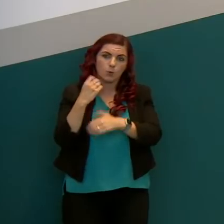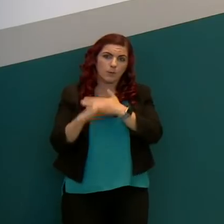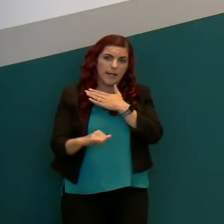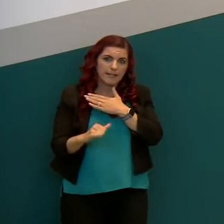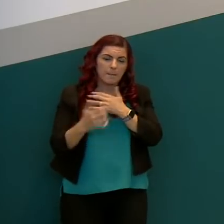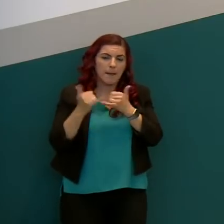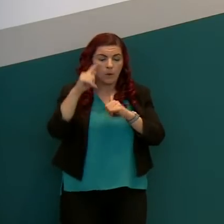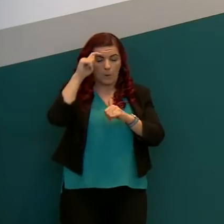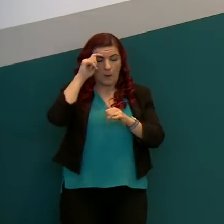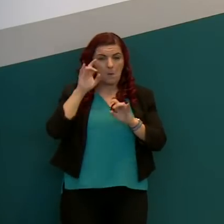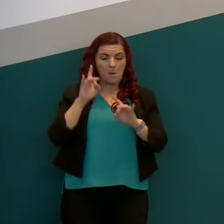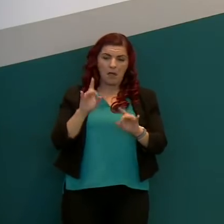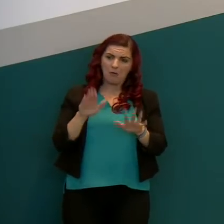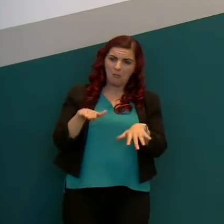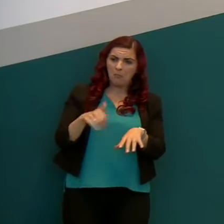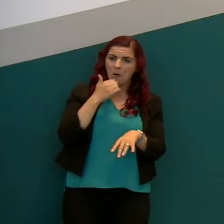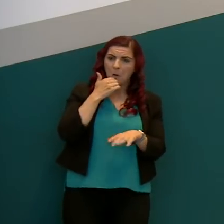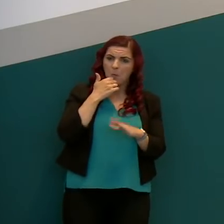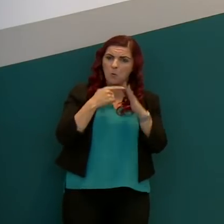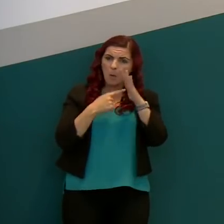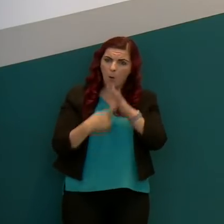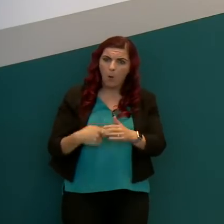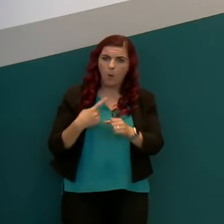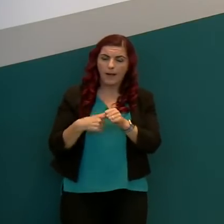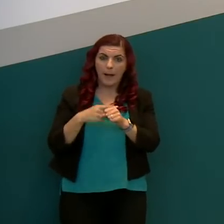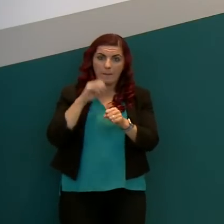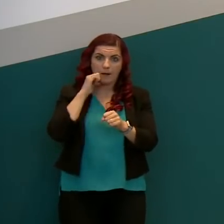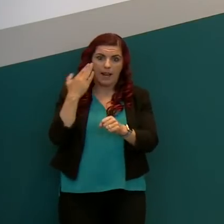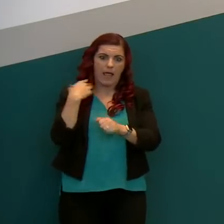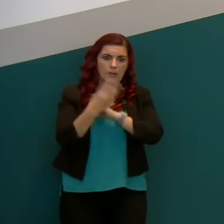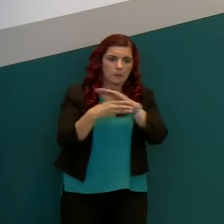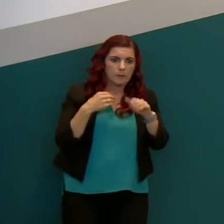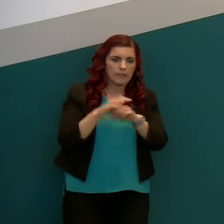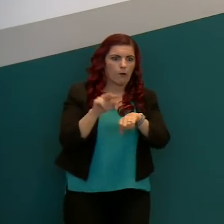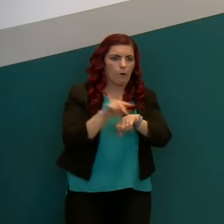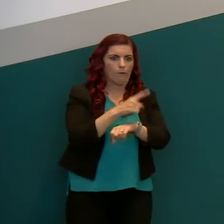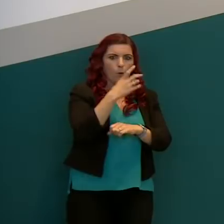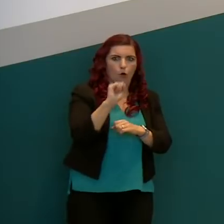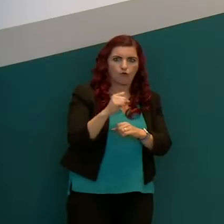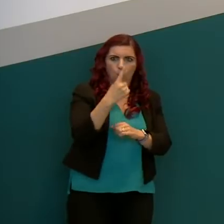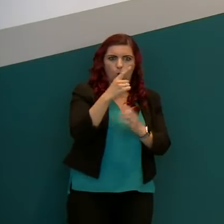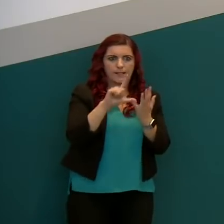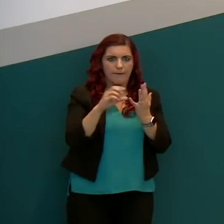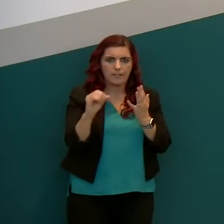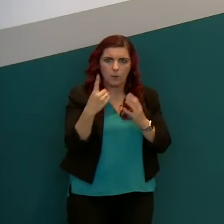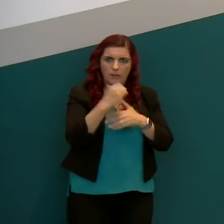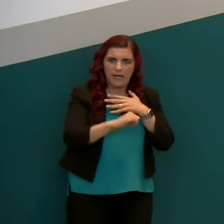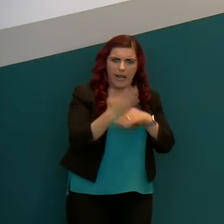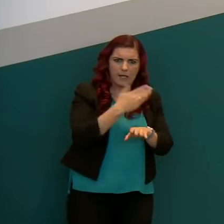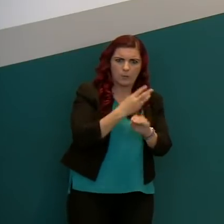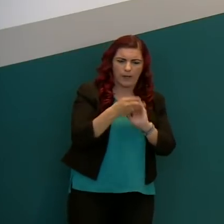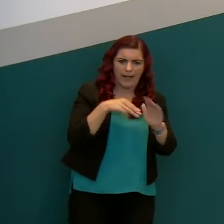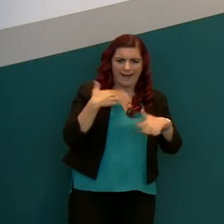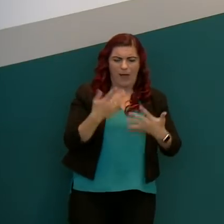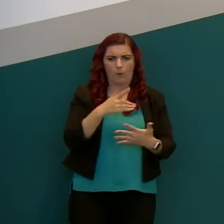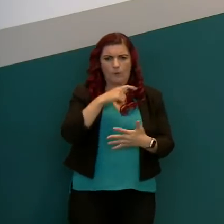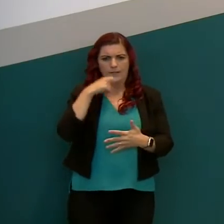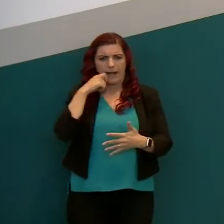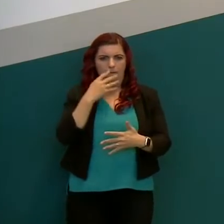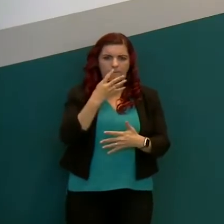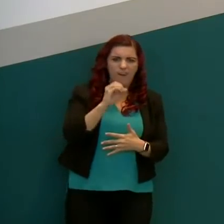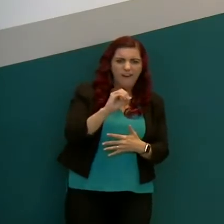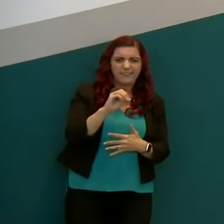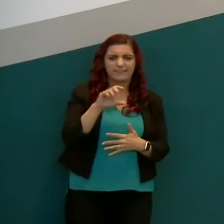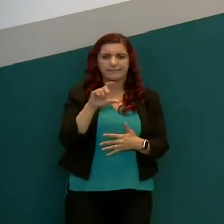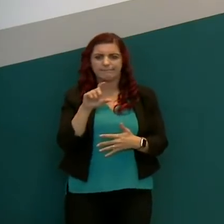may think the numbers are low when you've heard numbers like 100 or 170. numbers like 40 seem low.